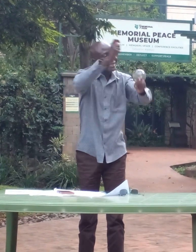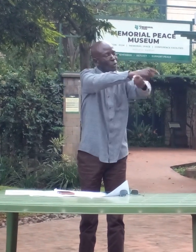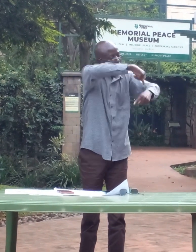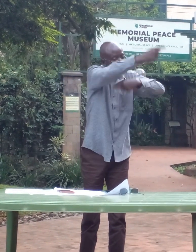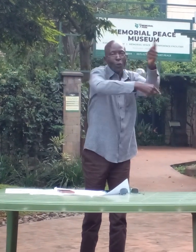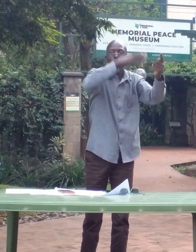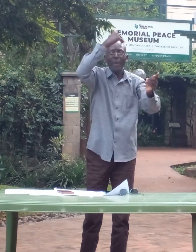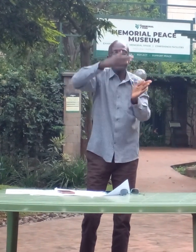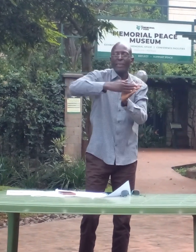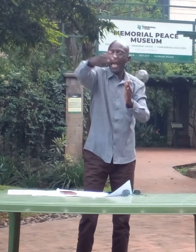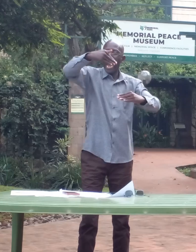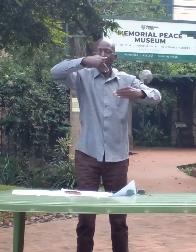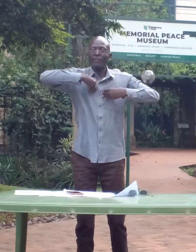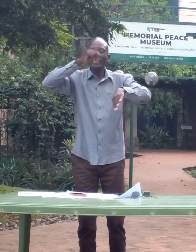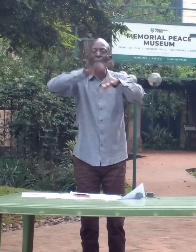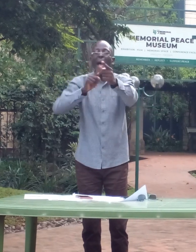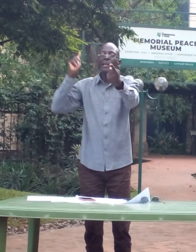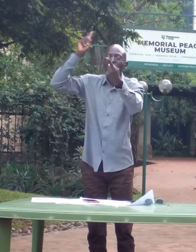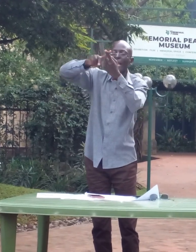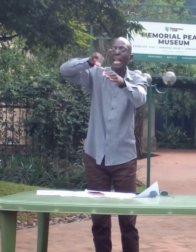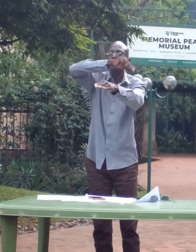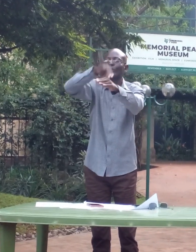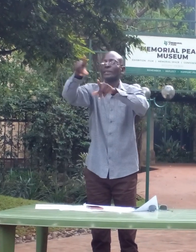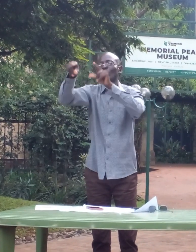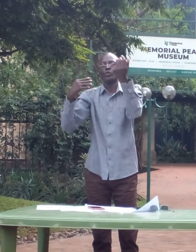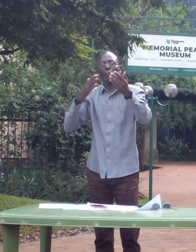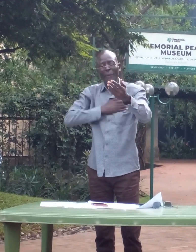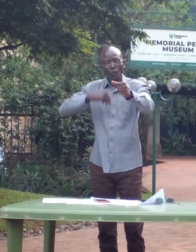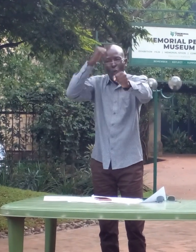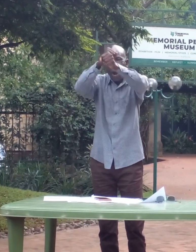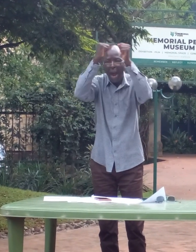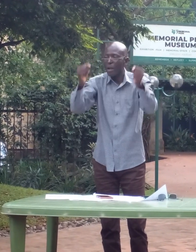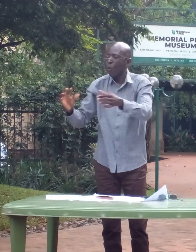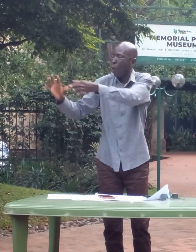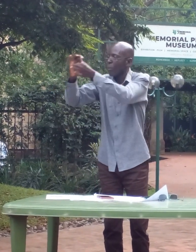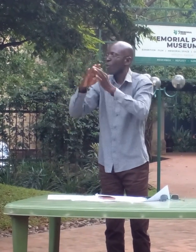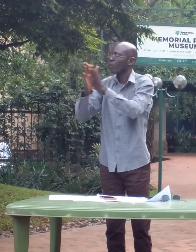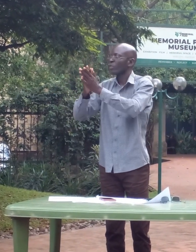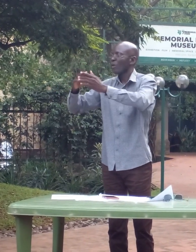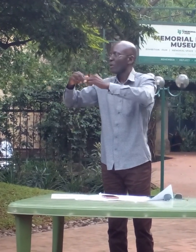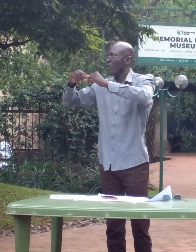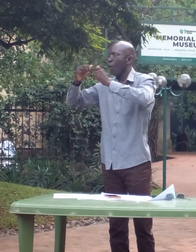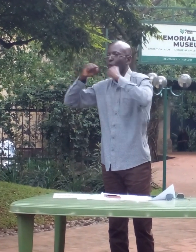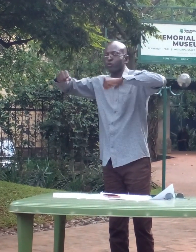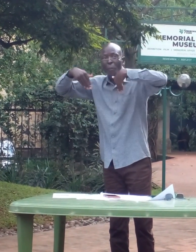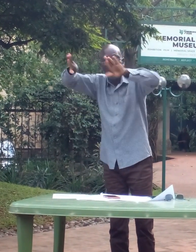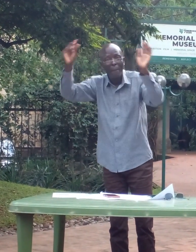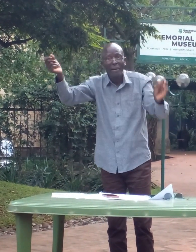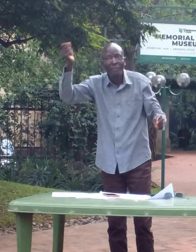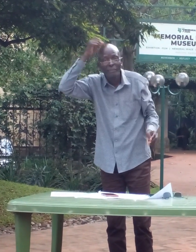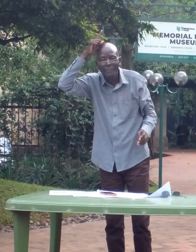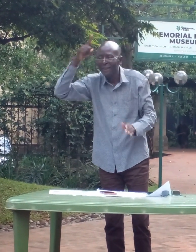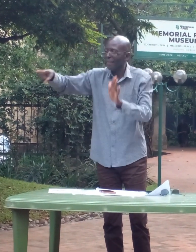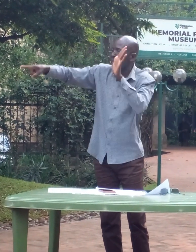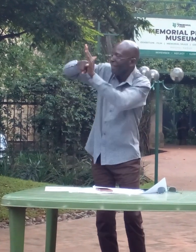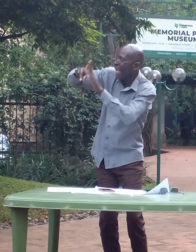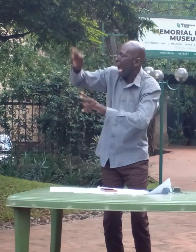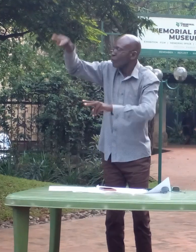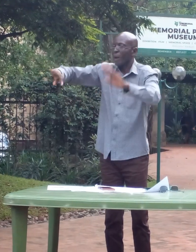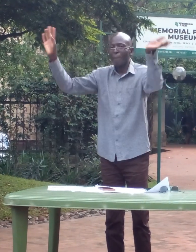the mandate to continue training and have enough time until the national selection. Work hard, cooperate with the officials so that we don't want to